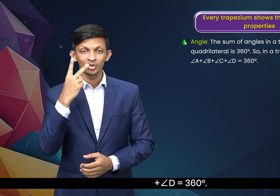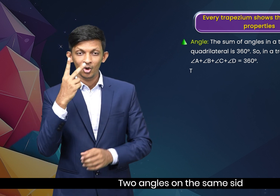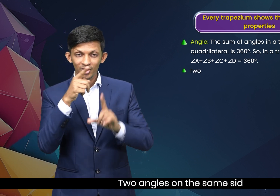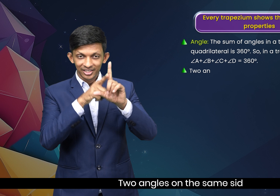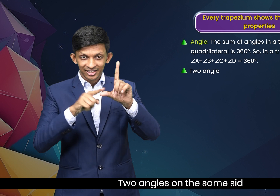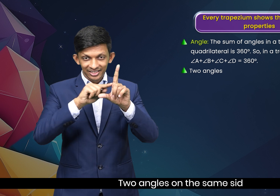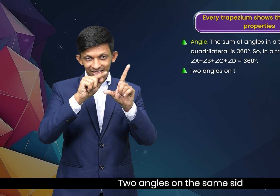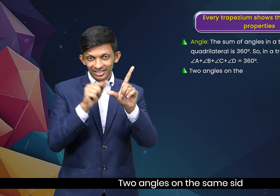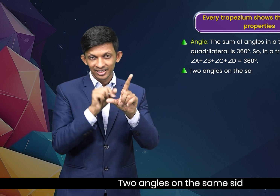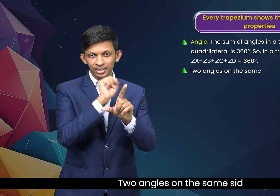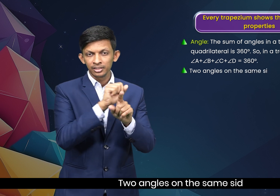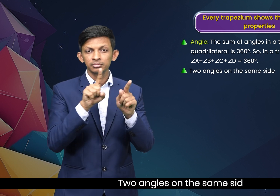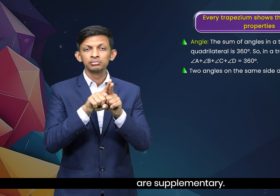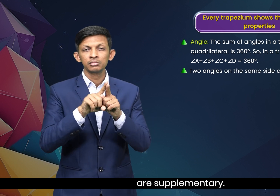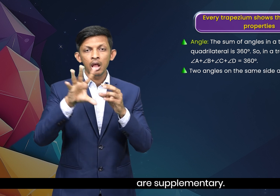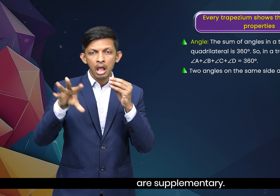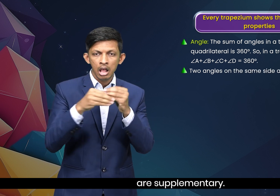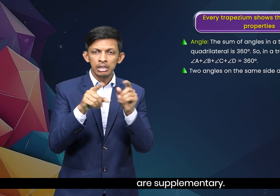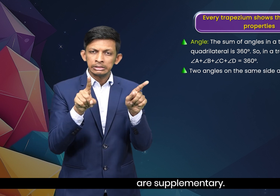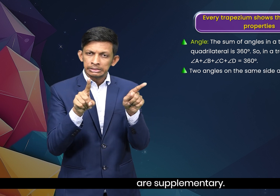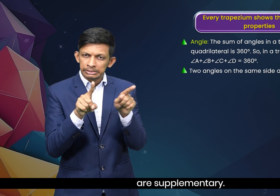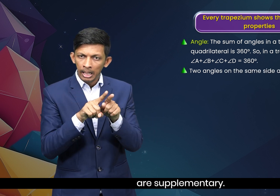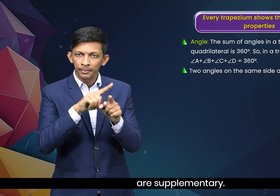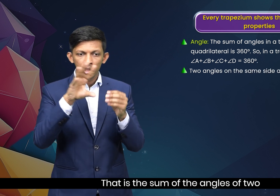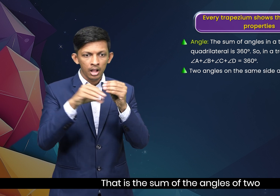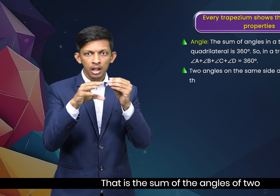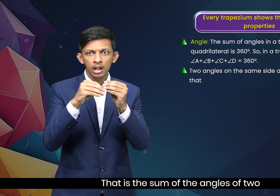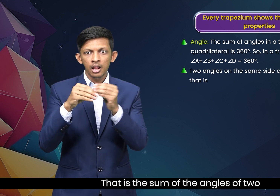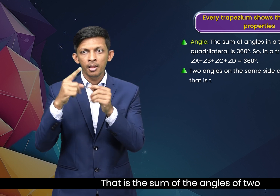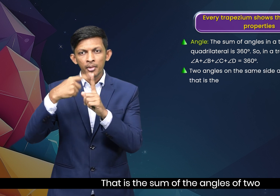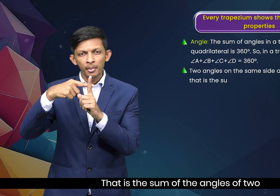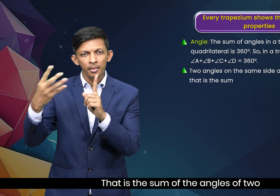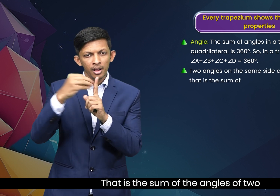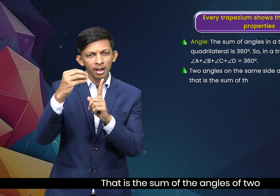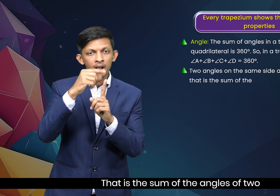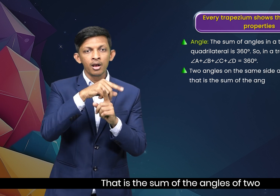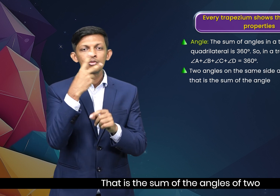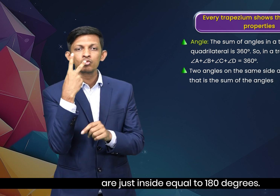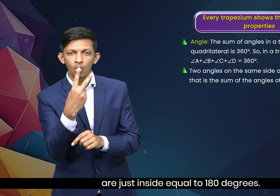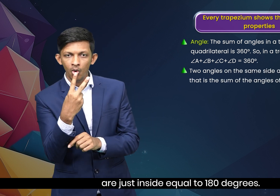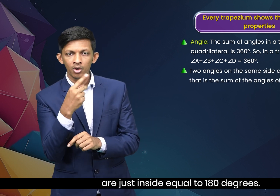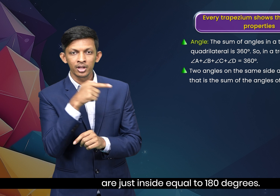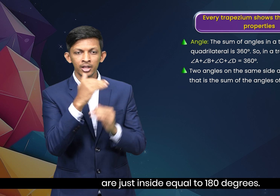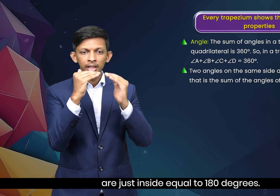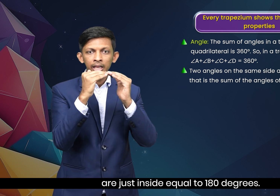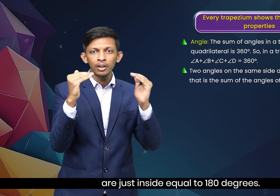Two angles on the same side are supplementary. That is, the sum of the angles of two adjacent sides is equal